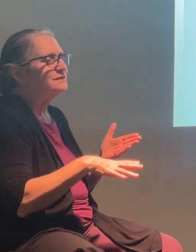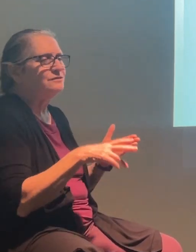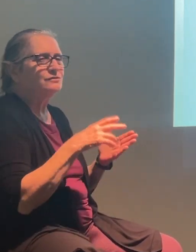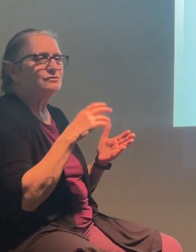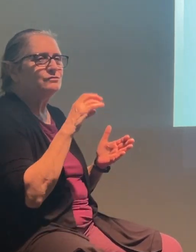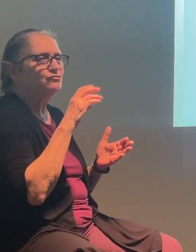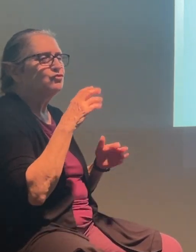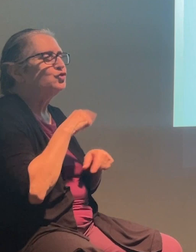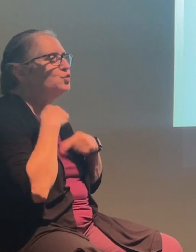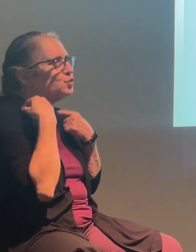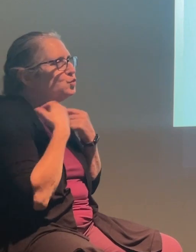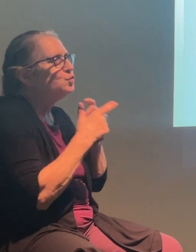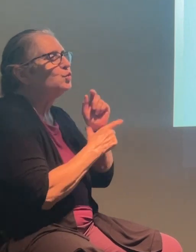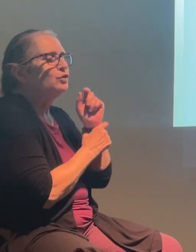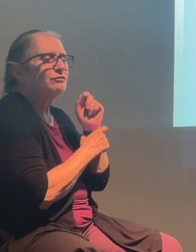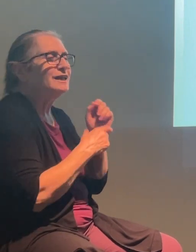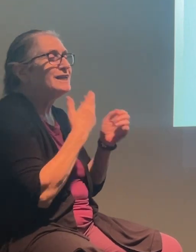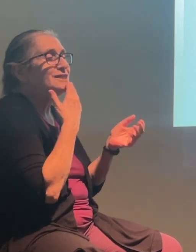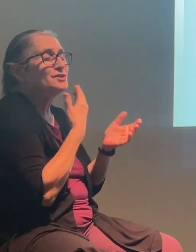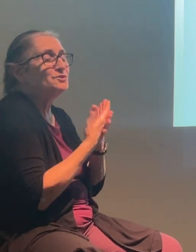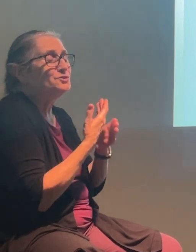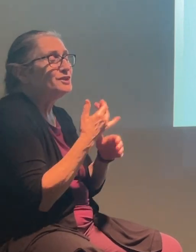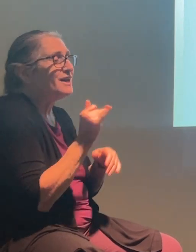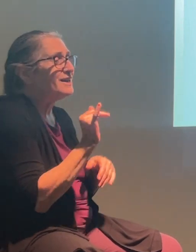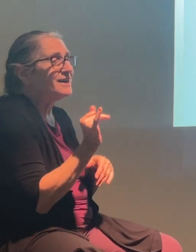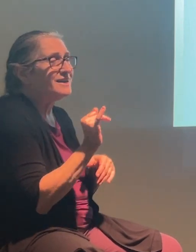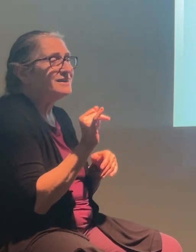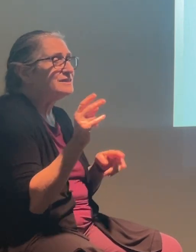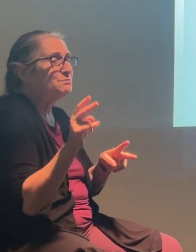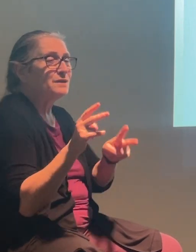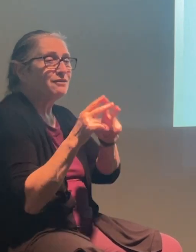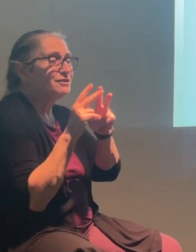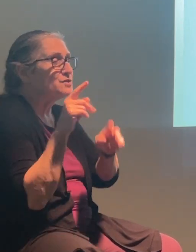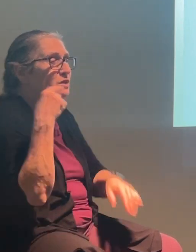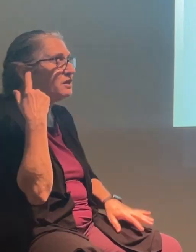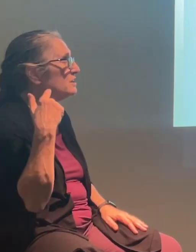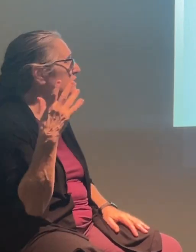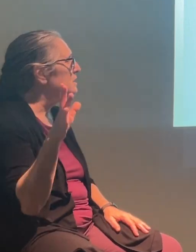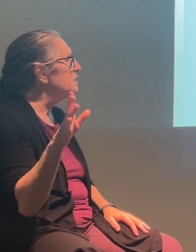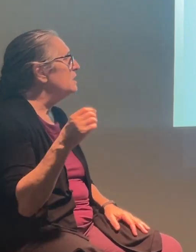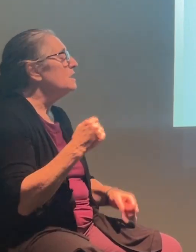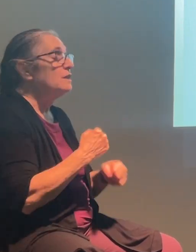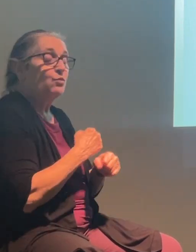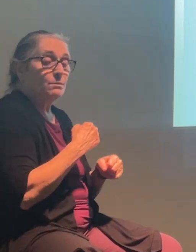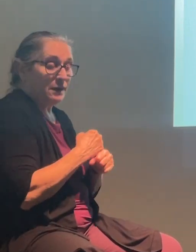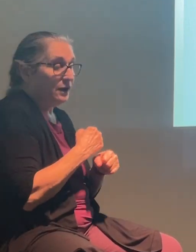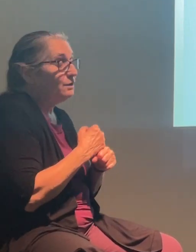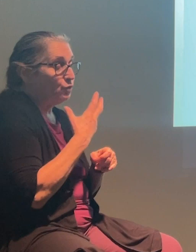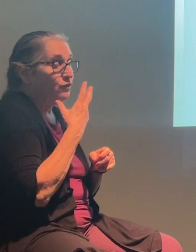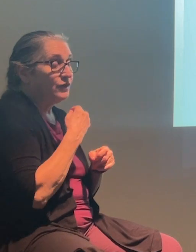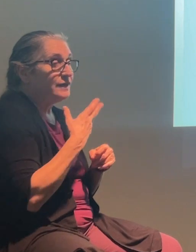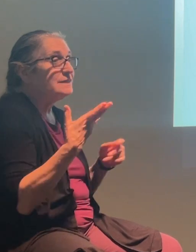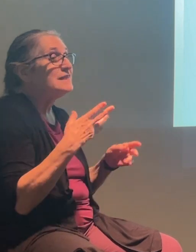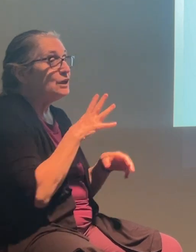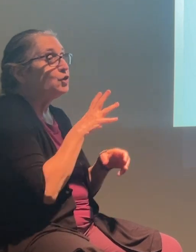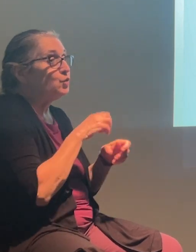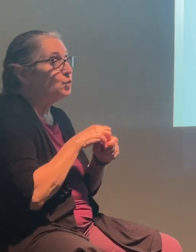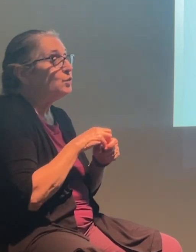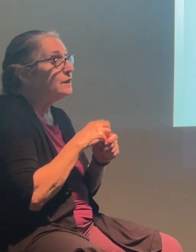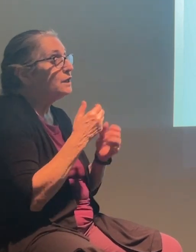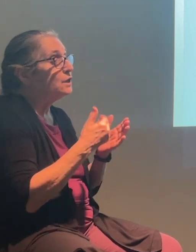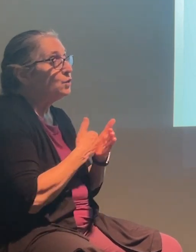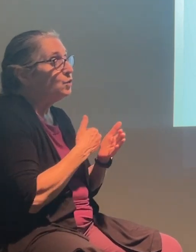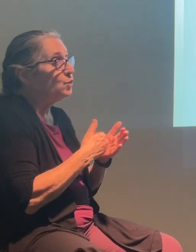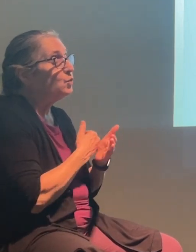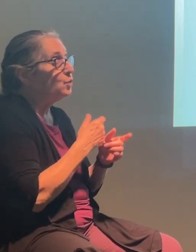London. So they were manufacturing very beautifully, including Newark, which